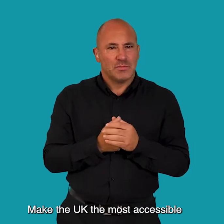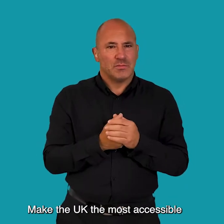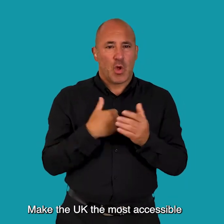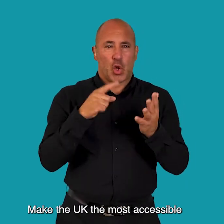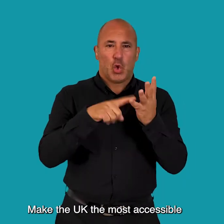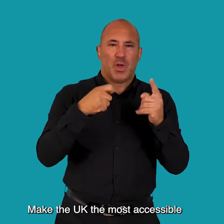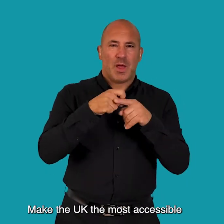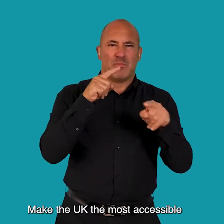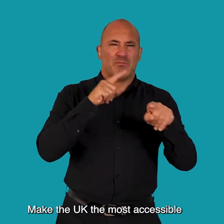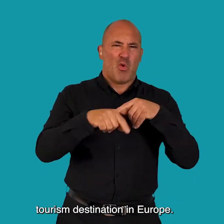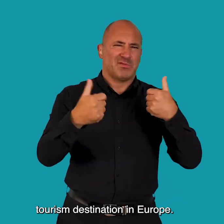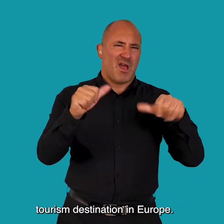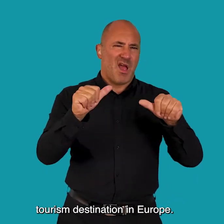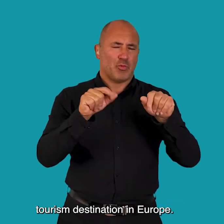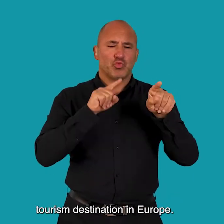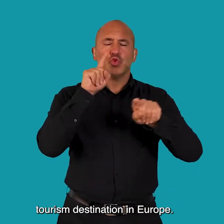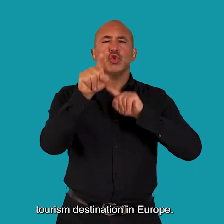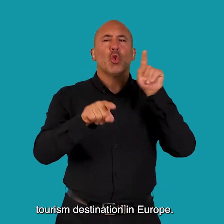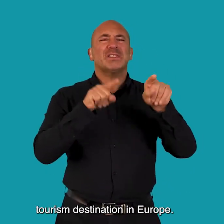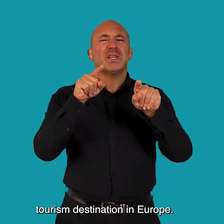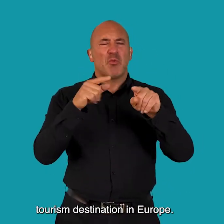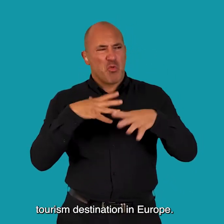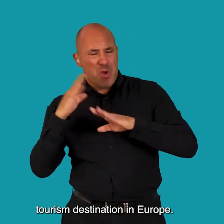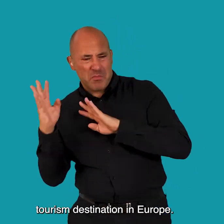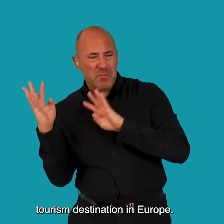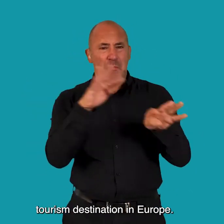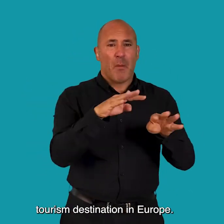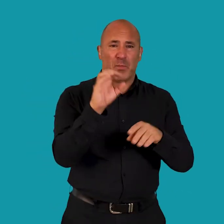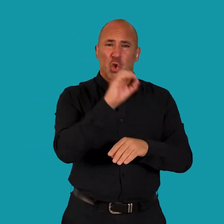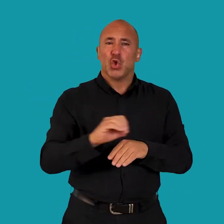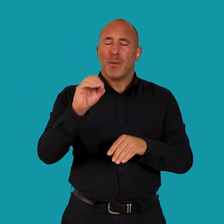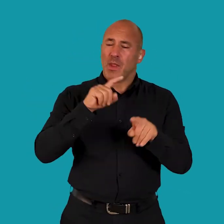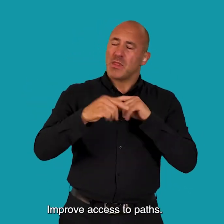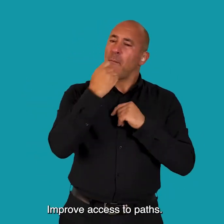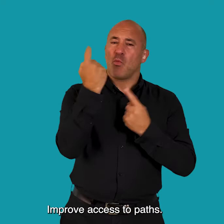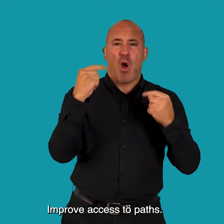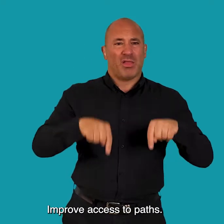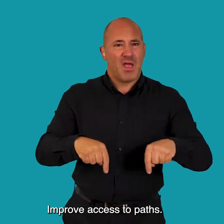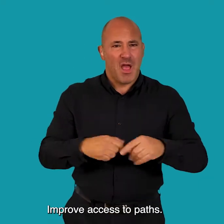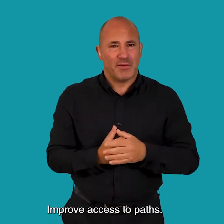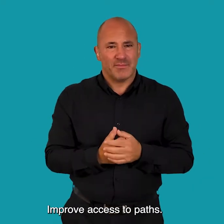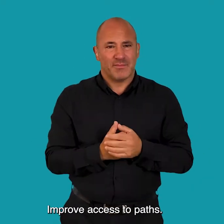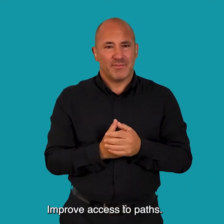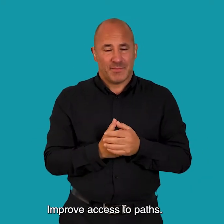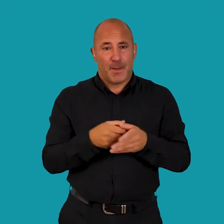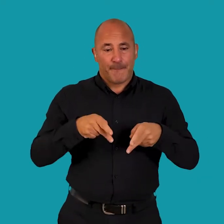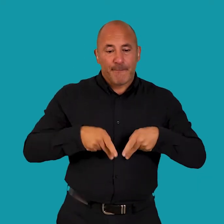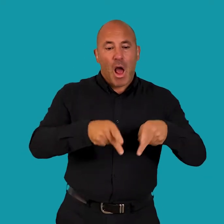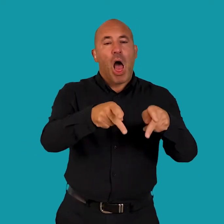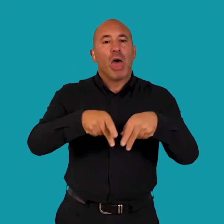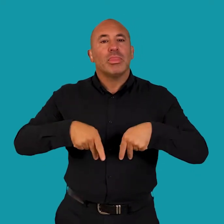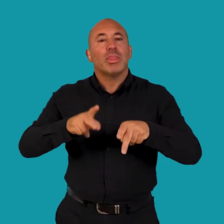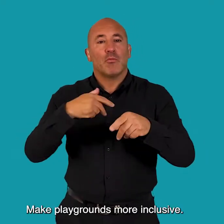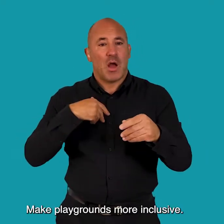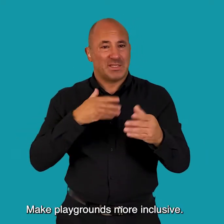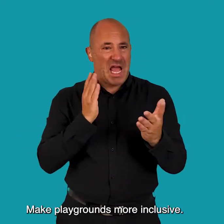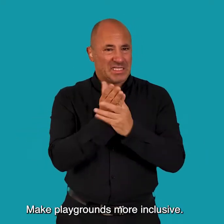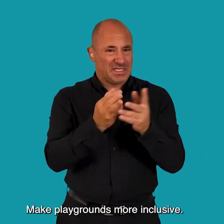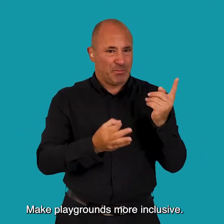the most accessible tourism destination in Europe, improve access to paths, make playgrounds